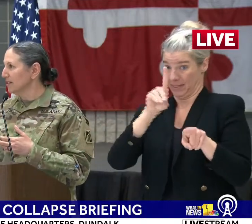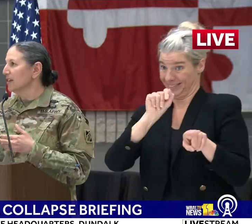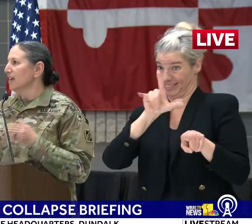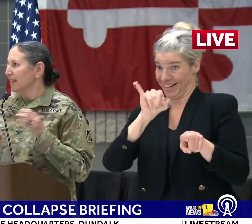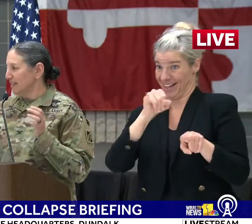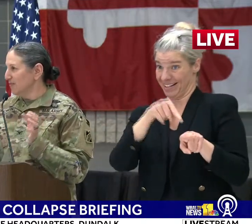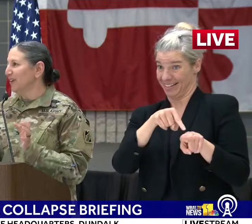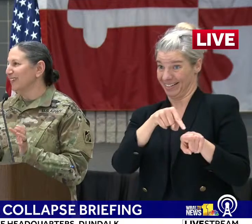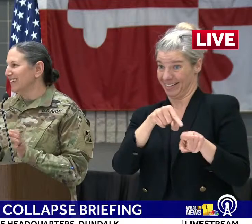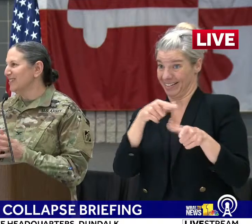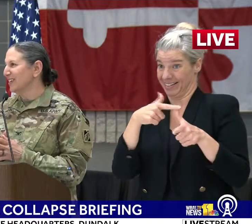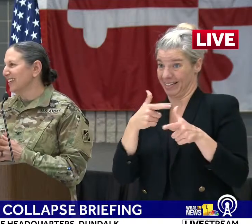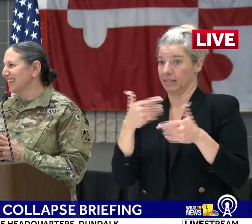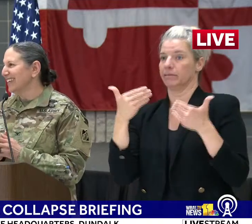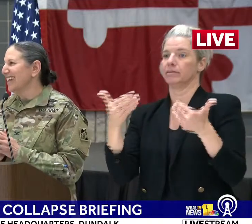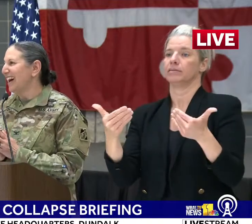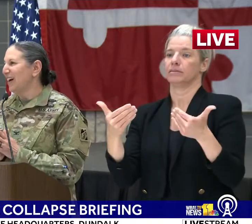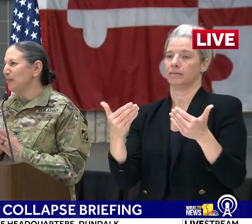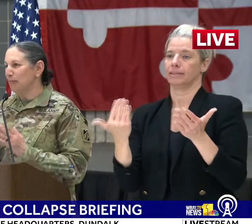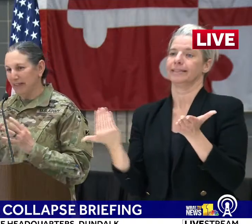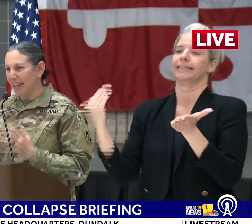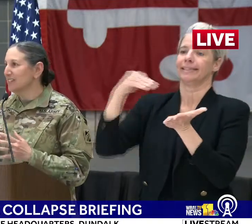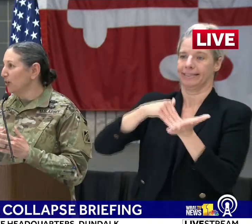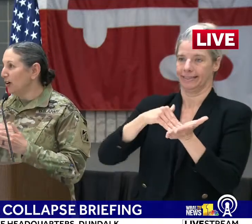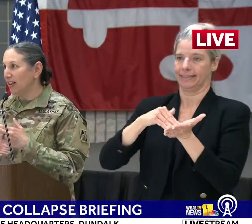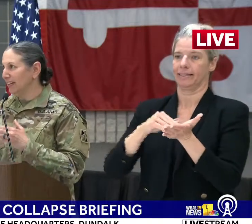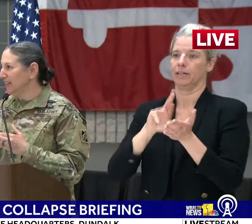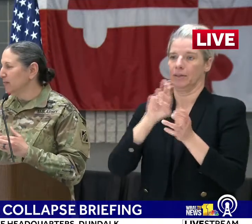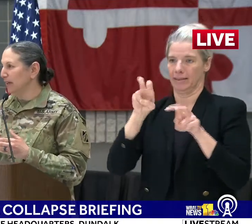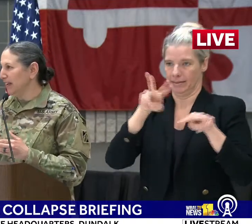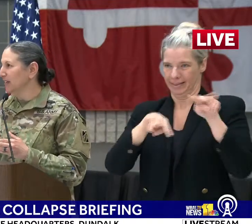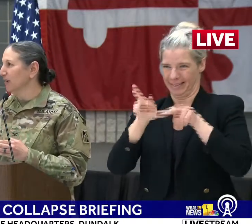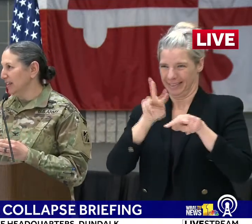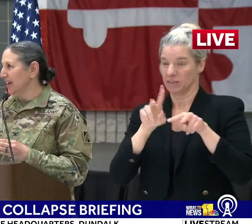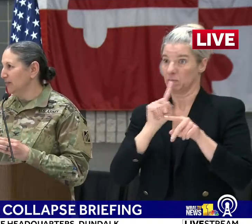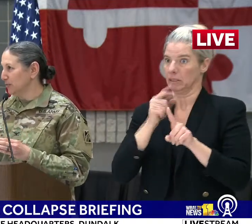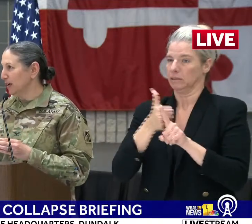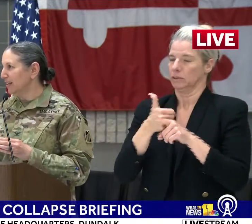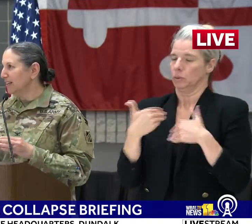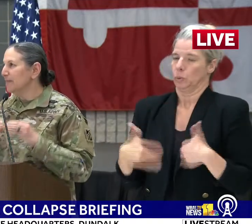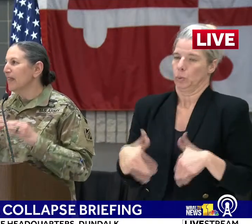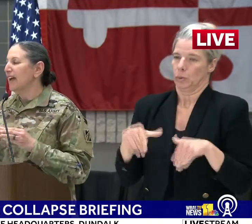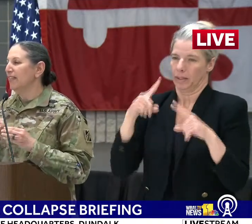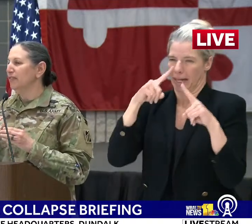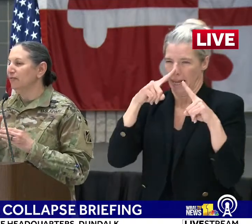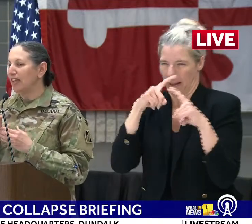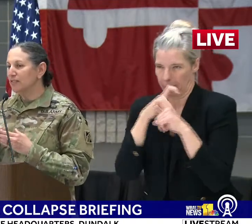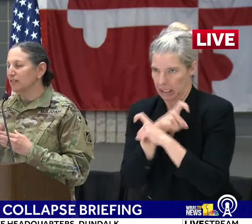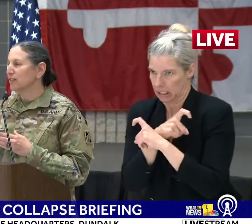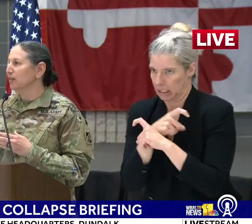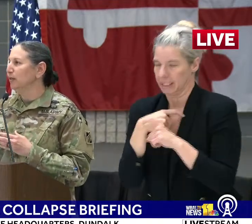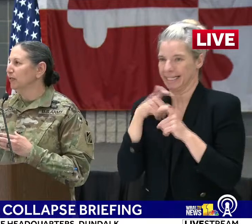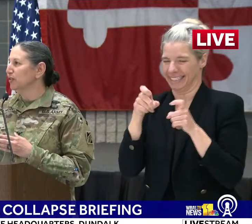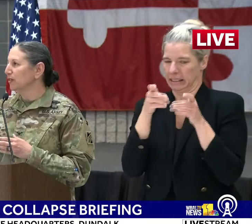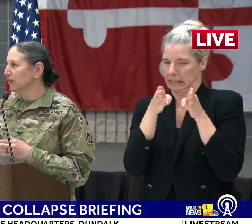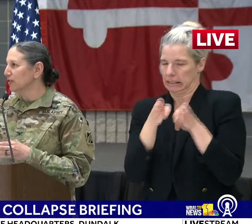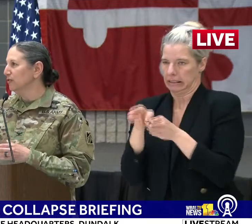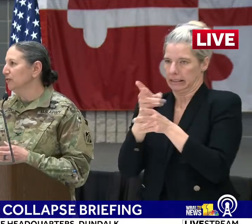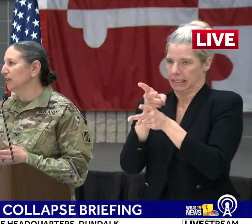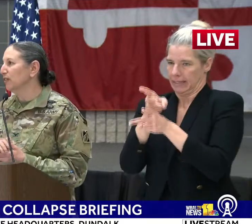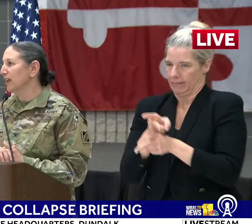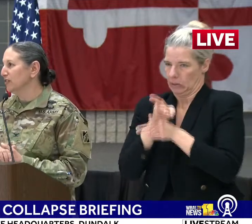refloating sequence that's very intricate. But that's all in planning right now as well. And the vessel is